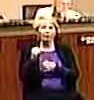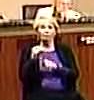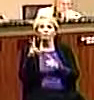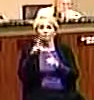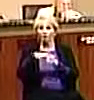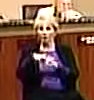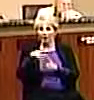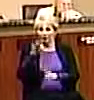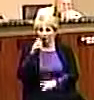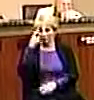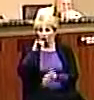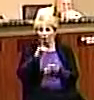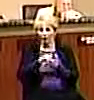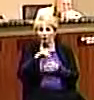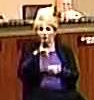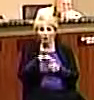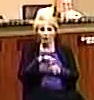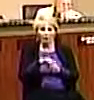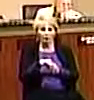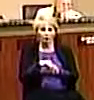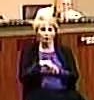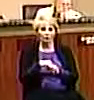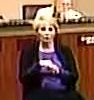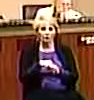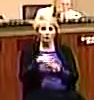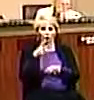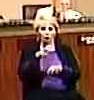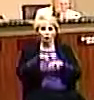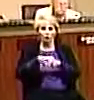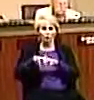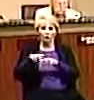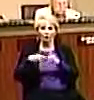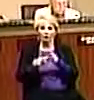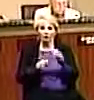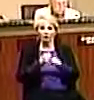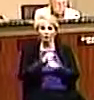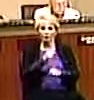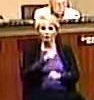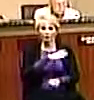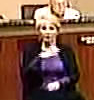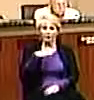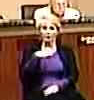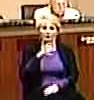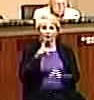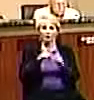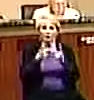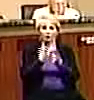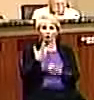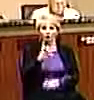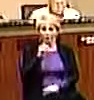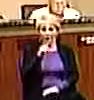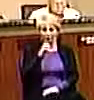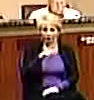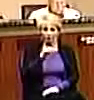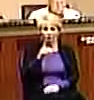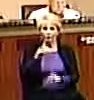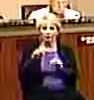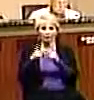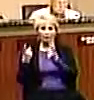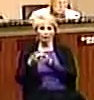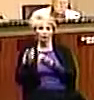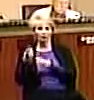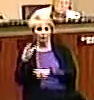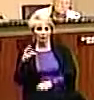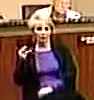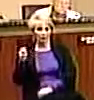fee for those elections. The two seats up this year are Council District 3, which is Mr. Cantrell, and Council District 4, which is